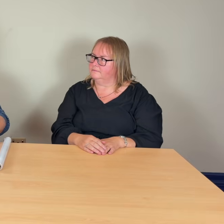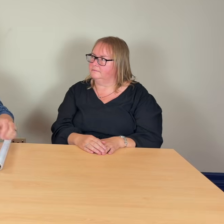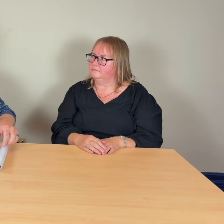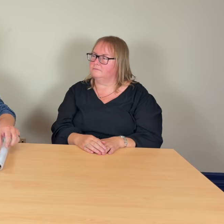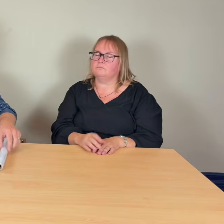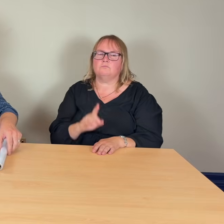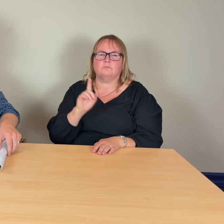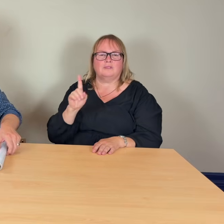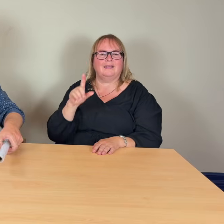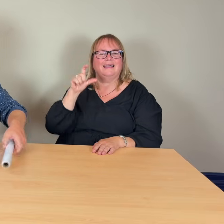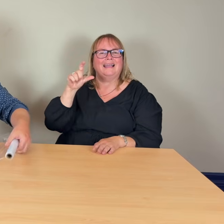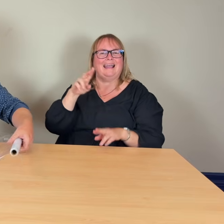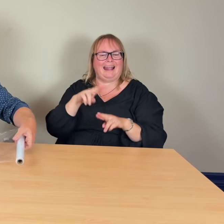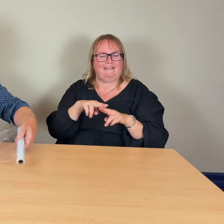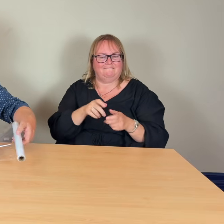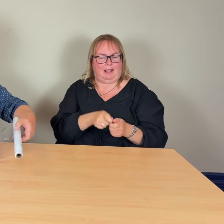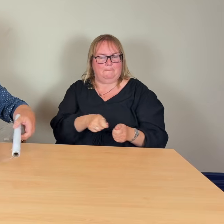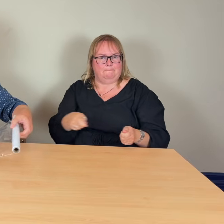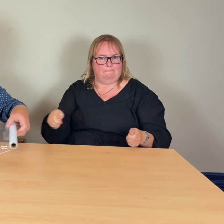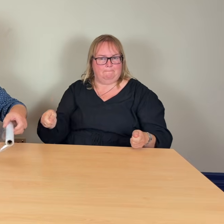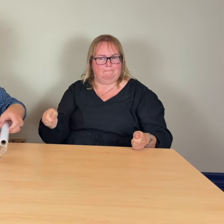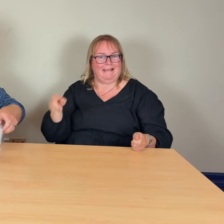I then roll out my cling film again.